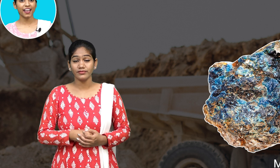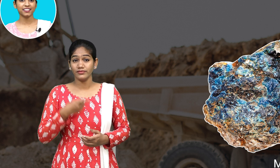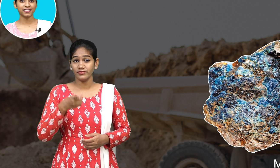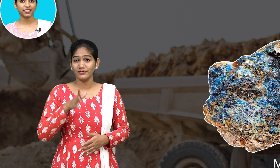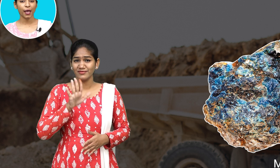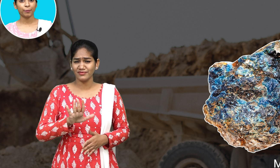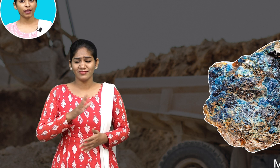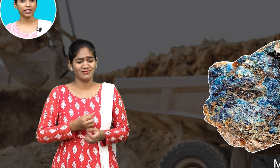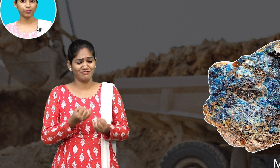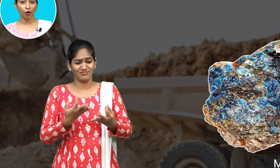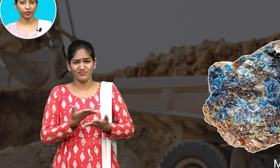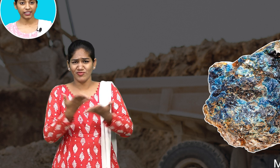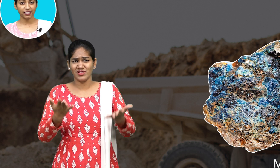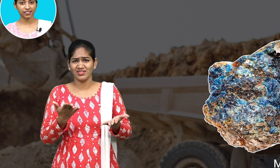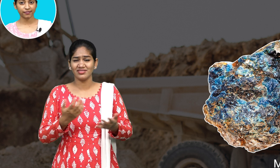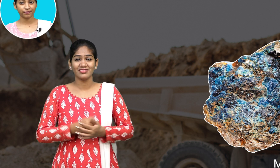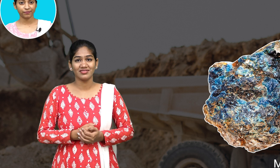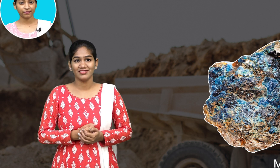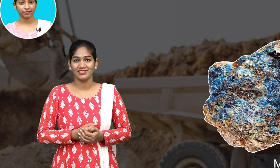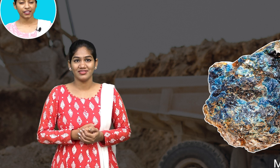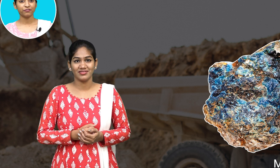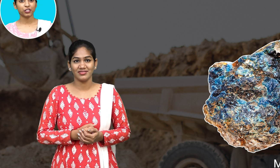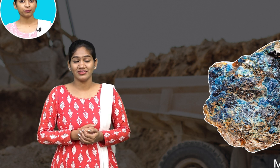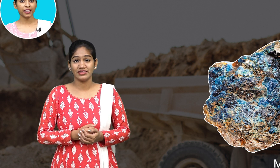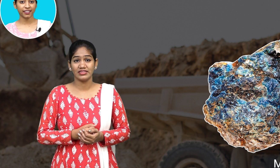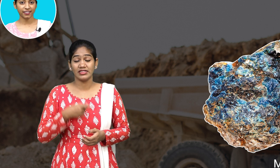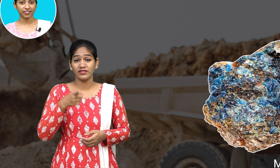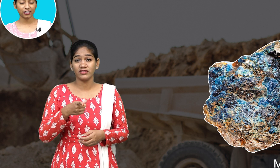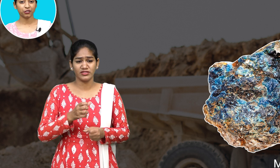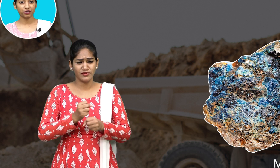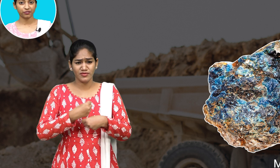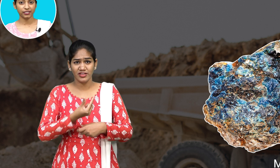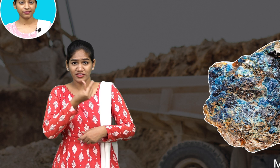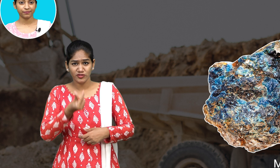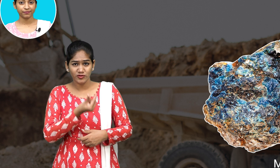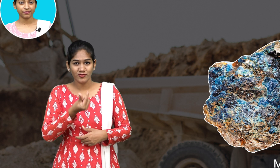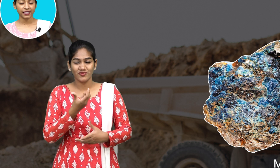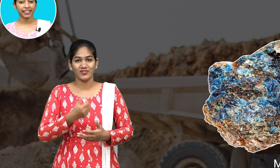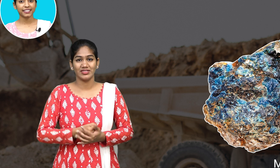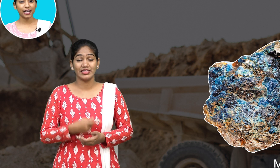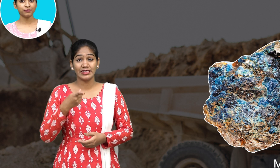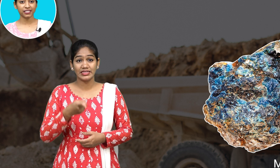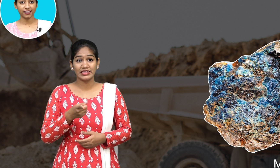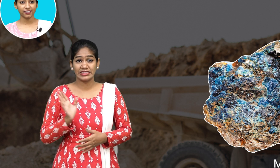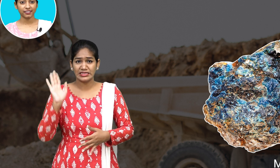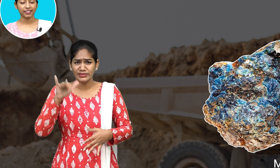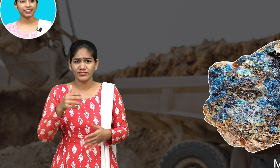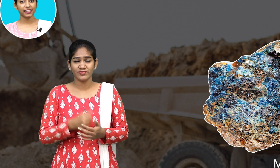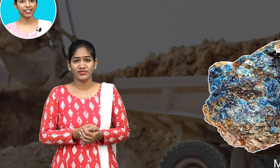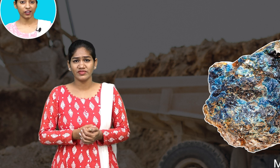It has many properties which make it useful. It comes